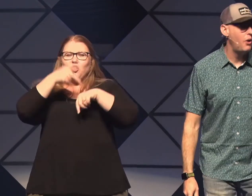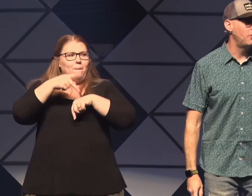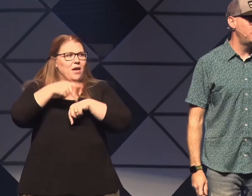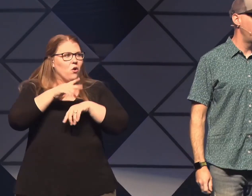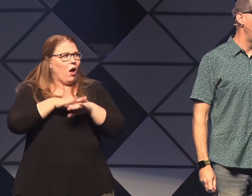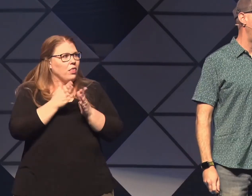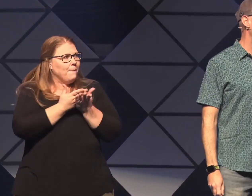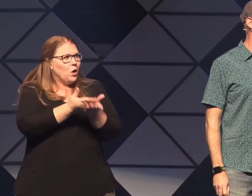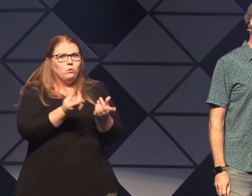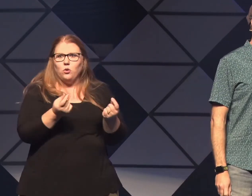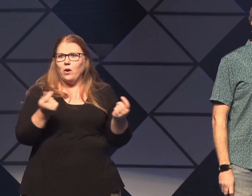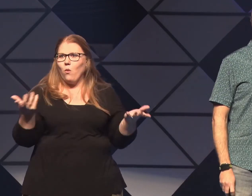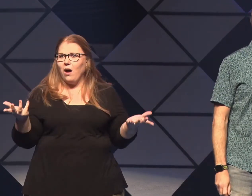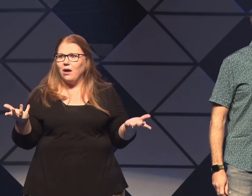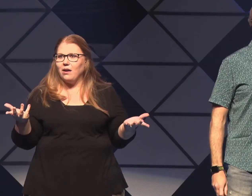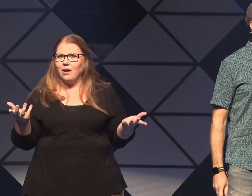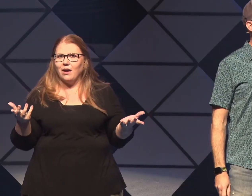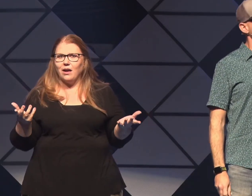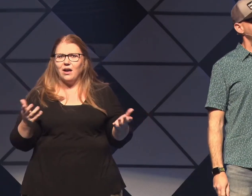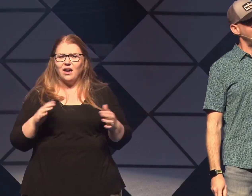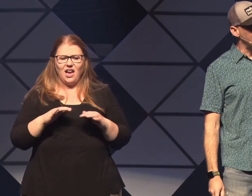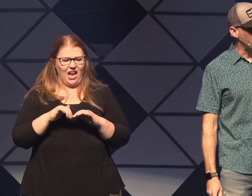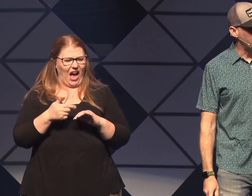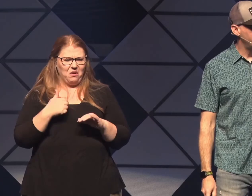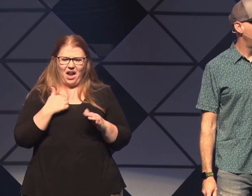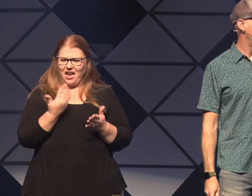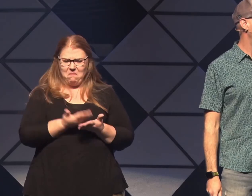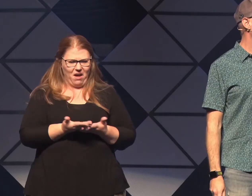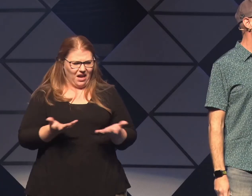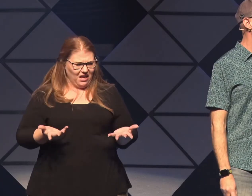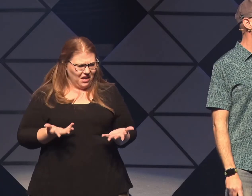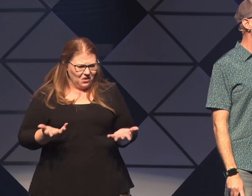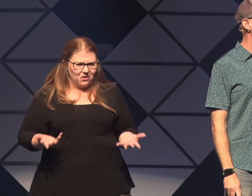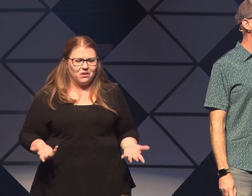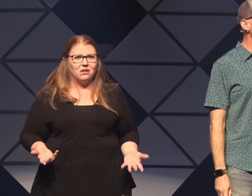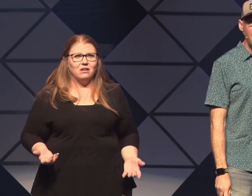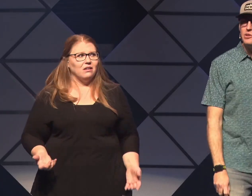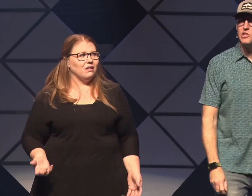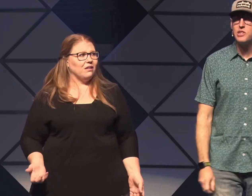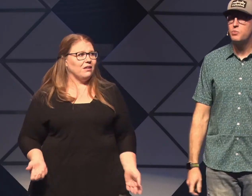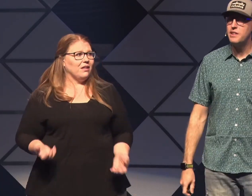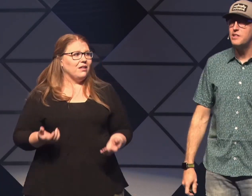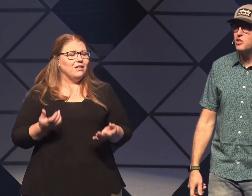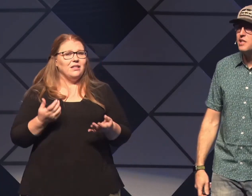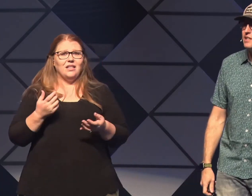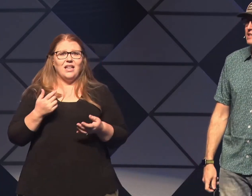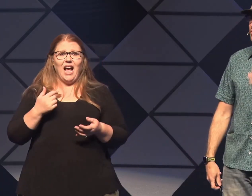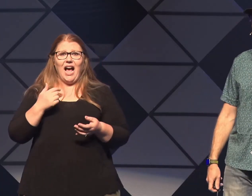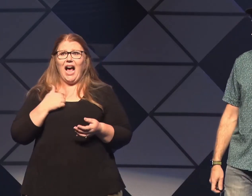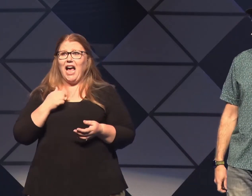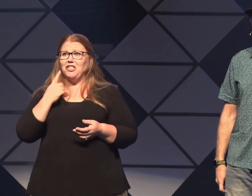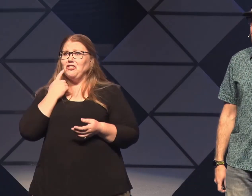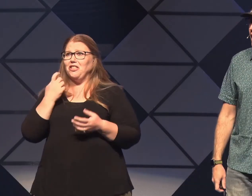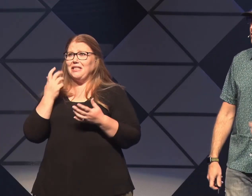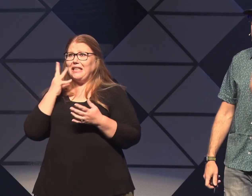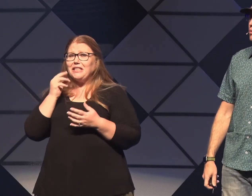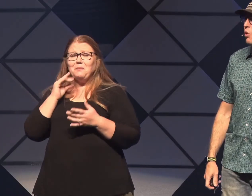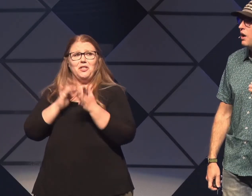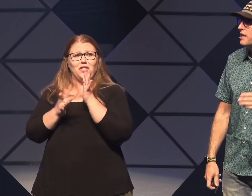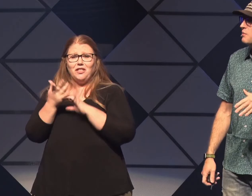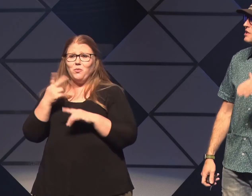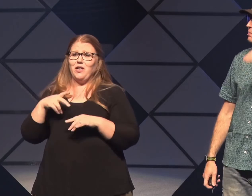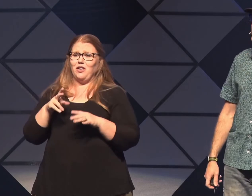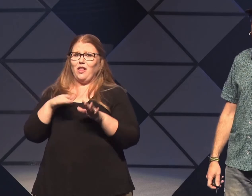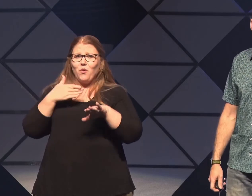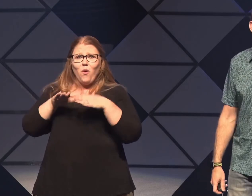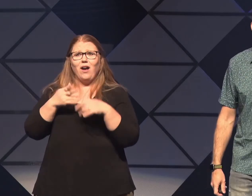Peter on the boat doing what? How did I get back here? Man, I was just with this Jesus, and we were traveling and